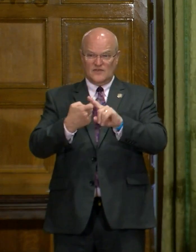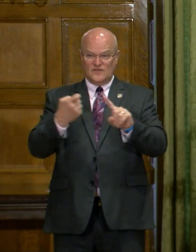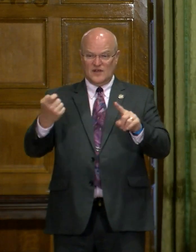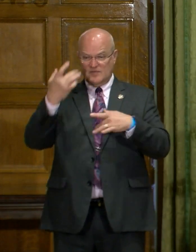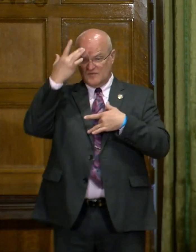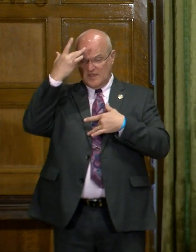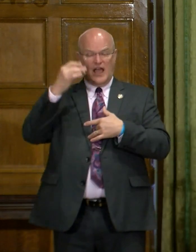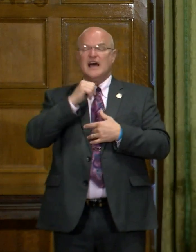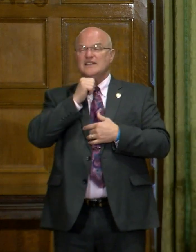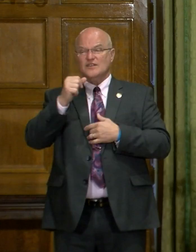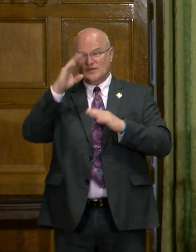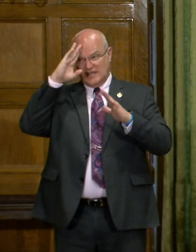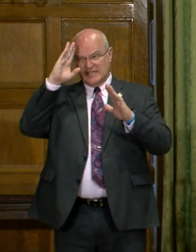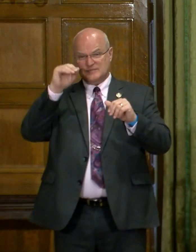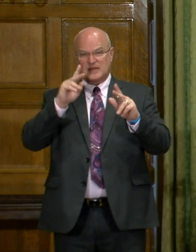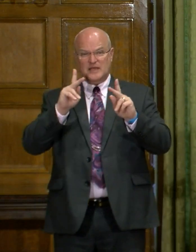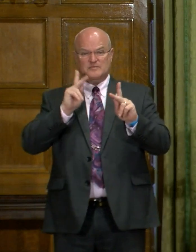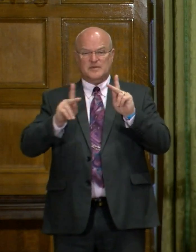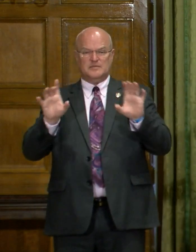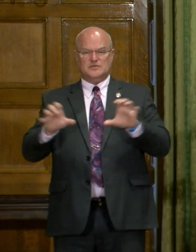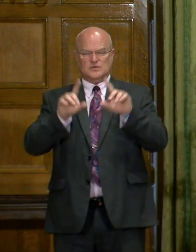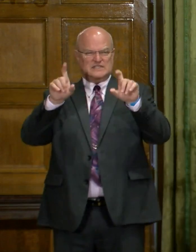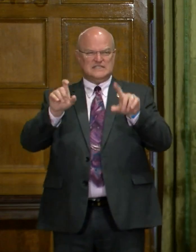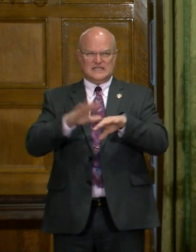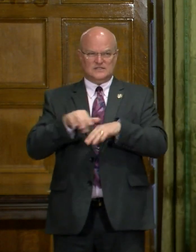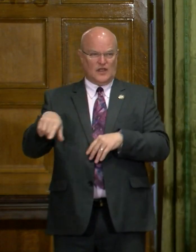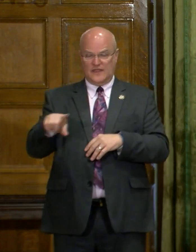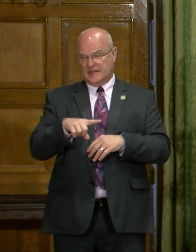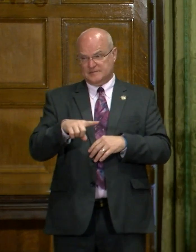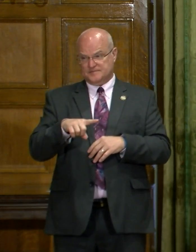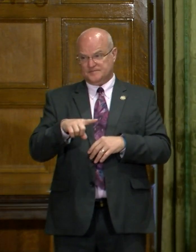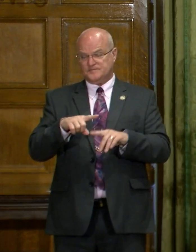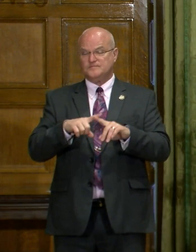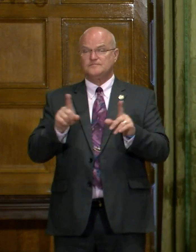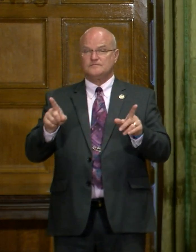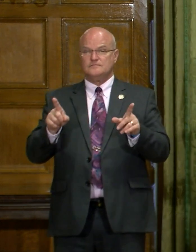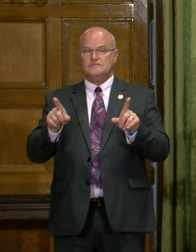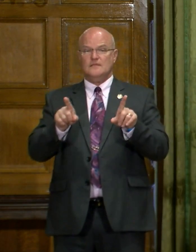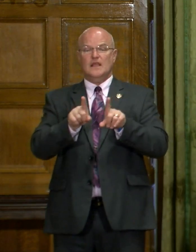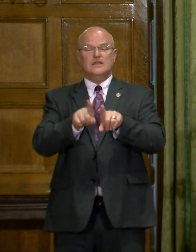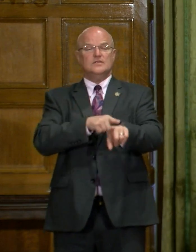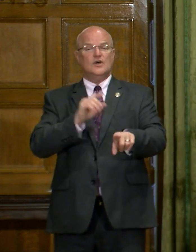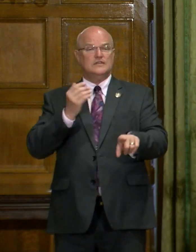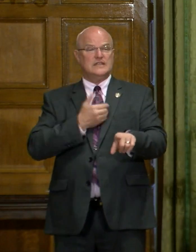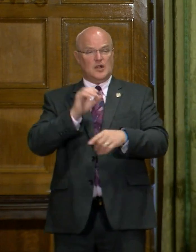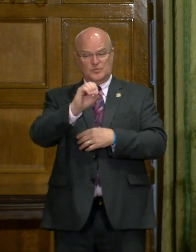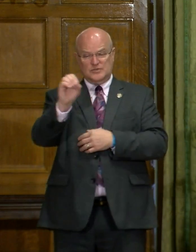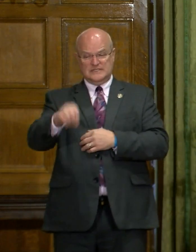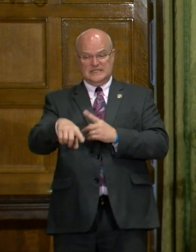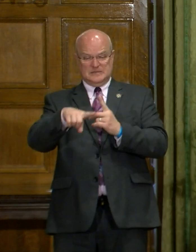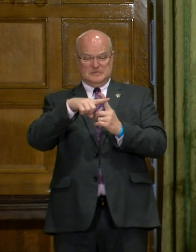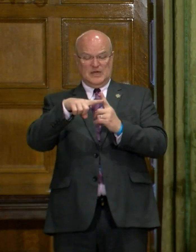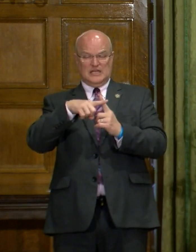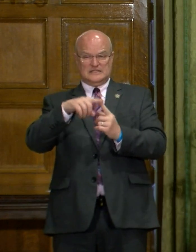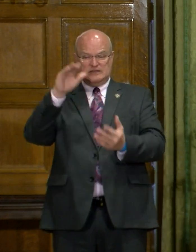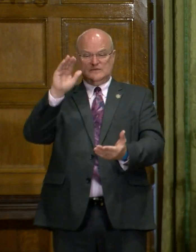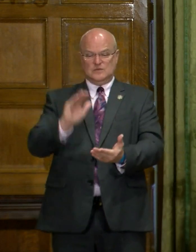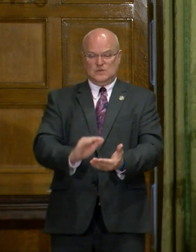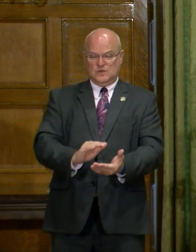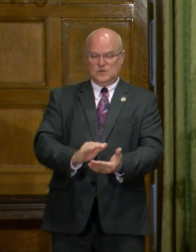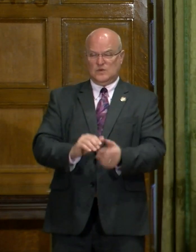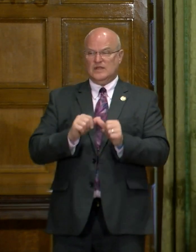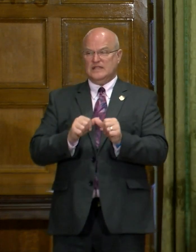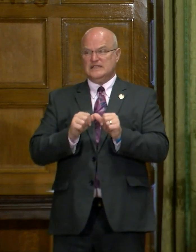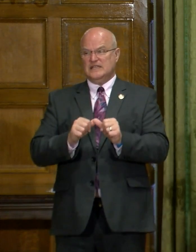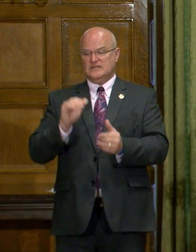I don't expect providers to be doing tests on them, but as long as our percent positive remains low